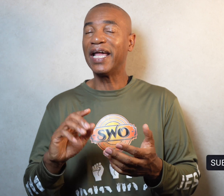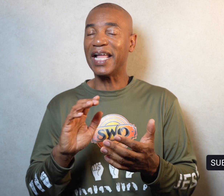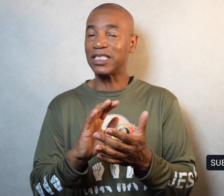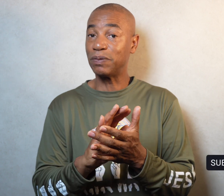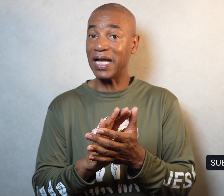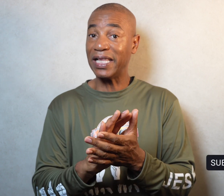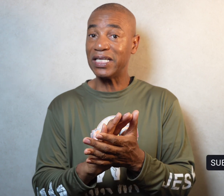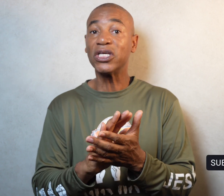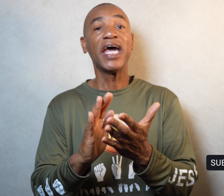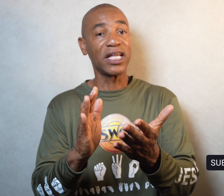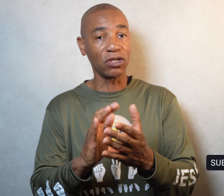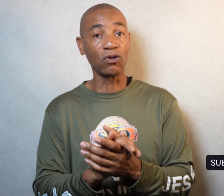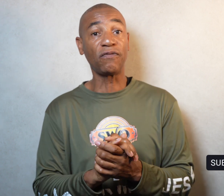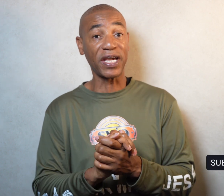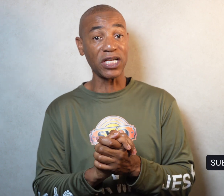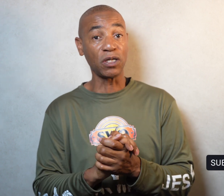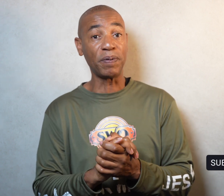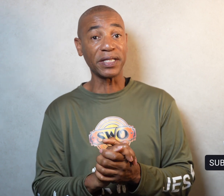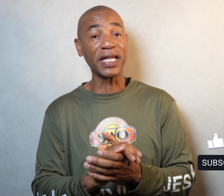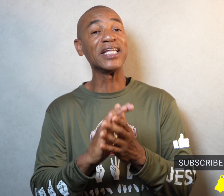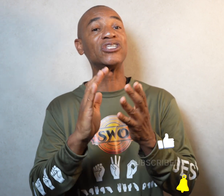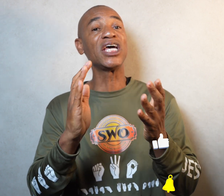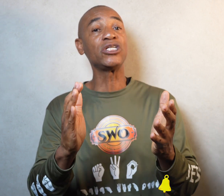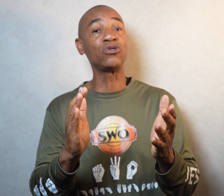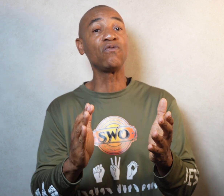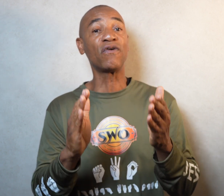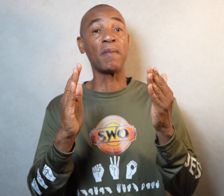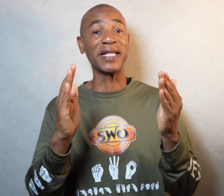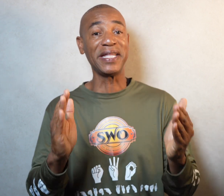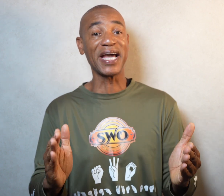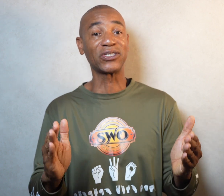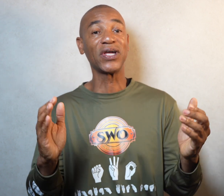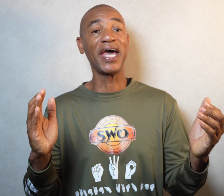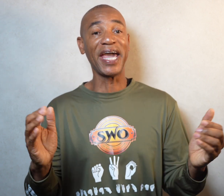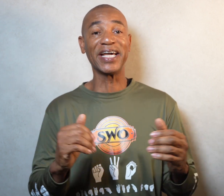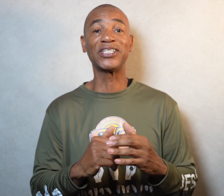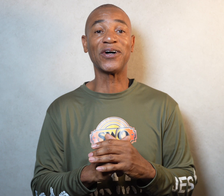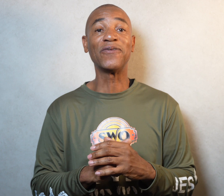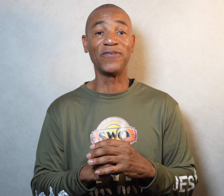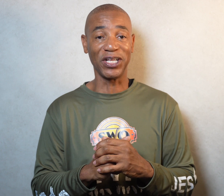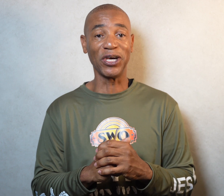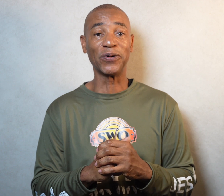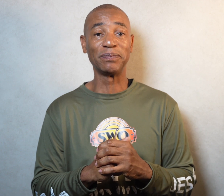last but not least, hit the notification button and stay tuned for my next ASL video.